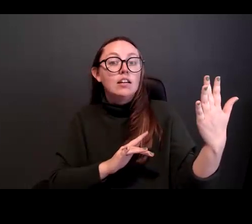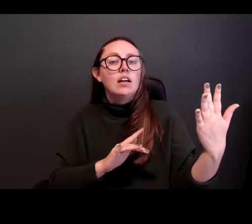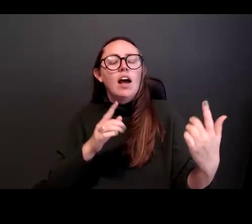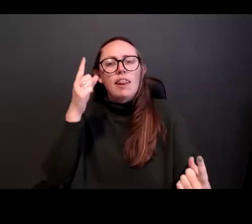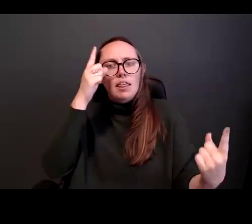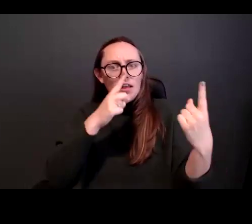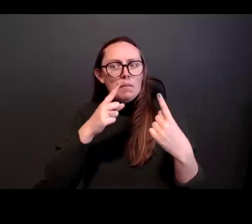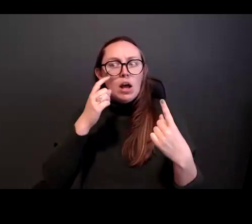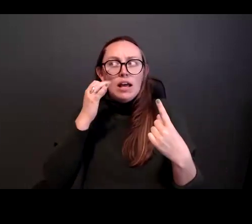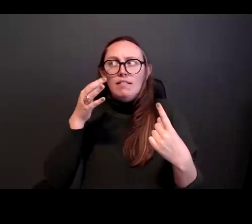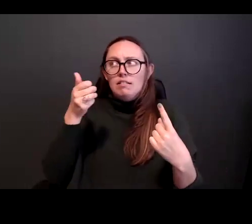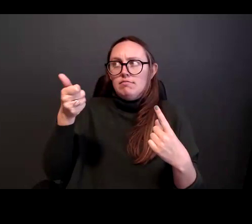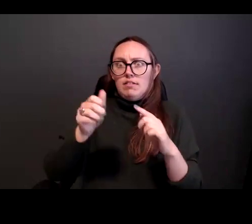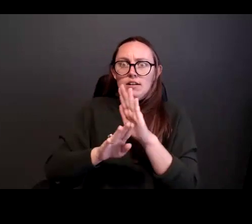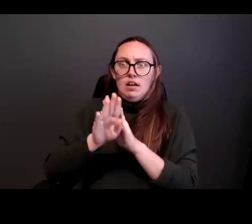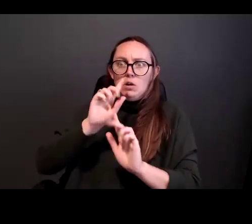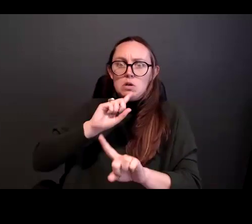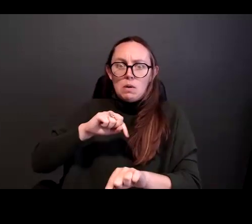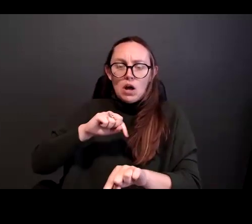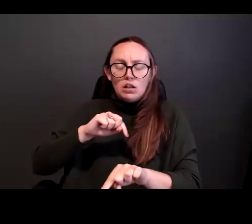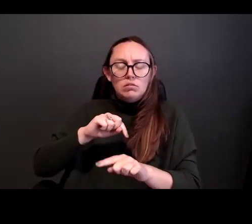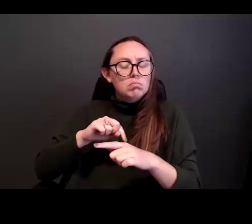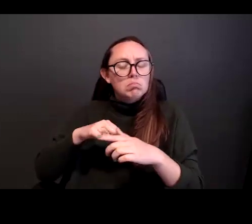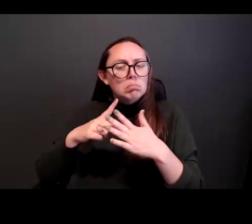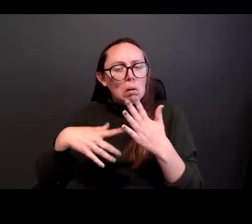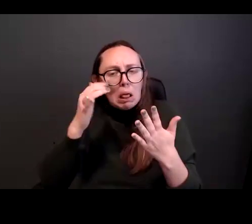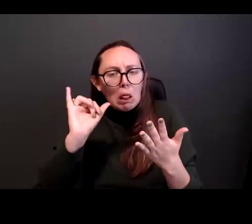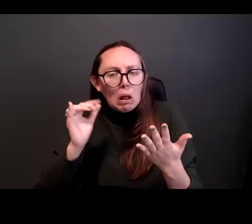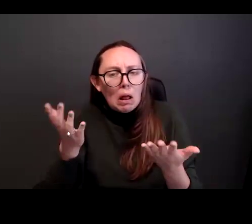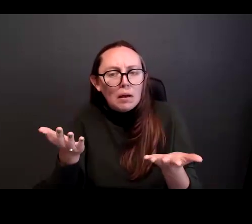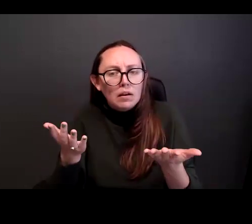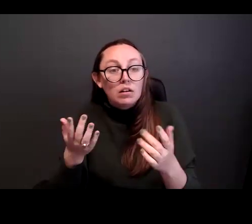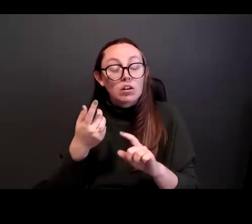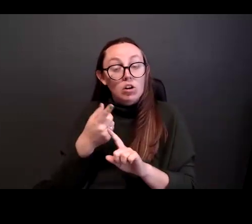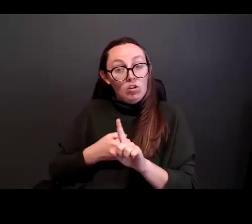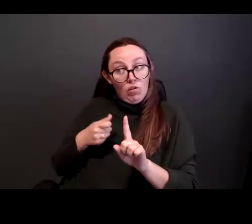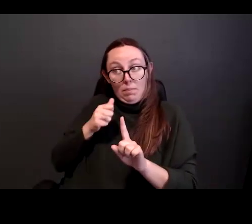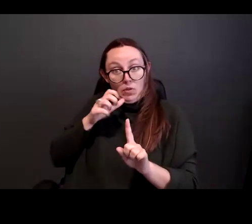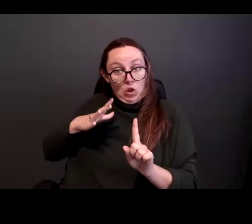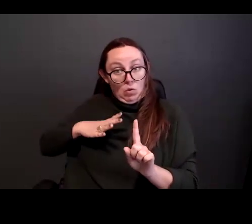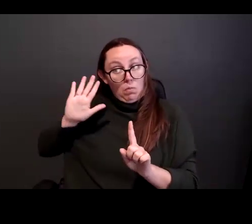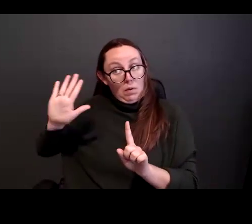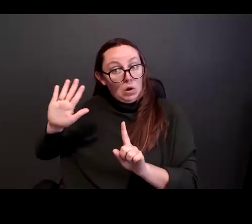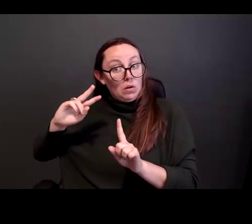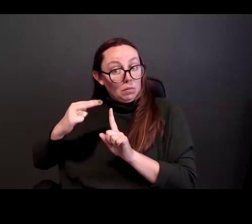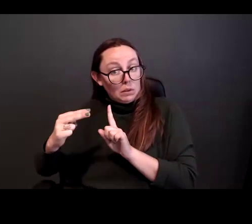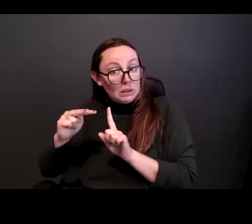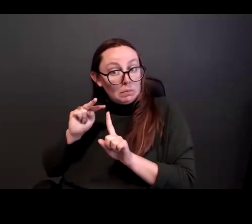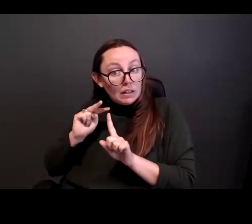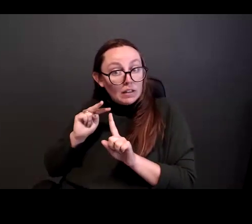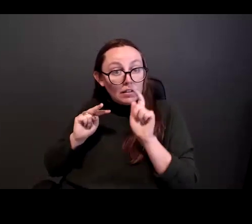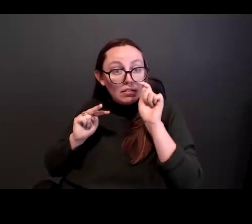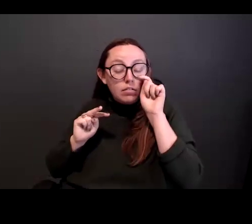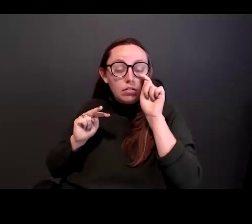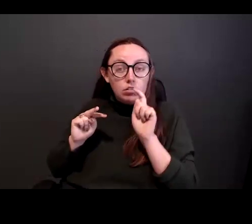response to that. Would you create a response from her perspective? I mean, she speaks in this monologue